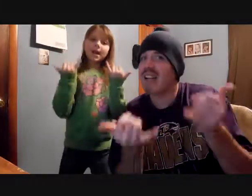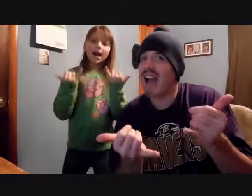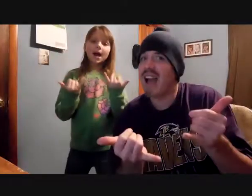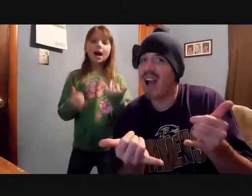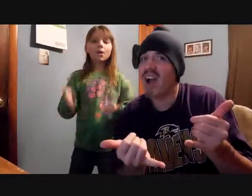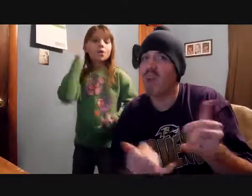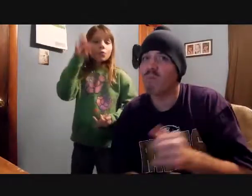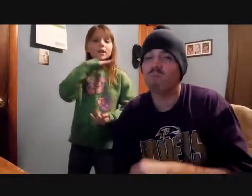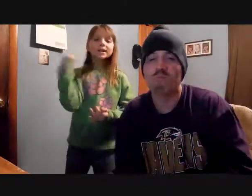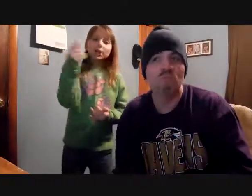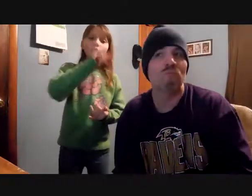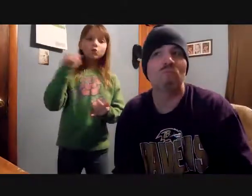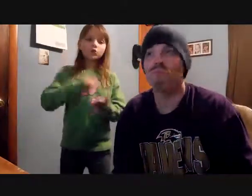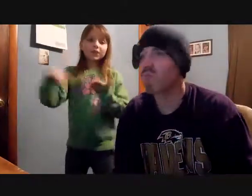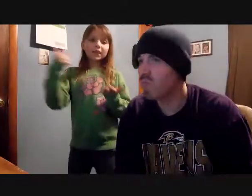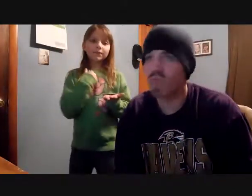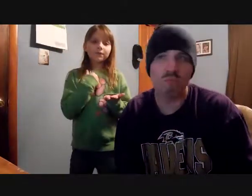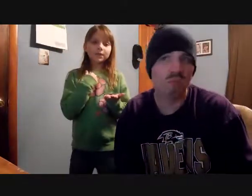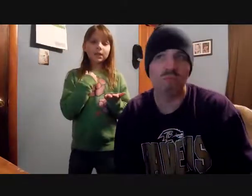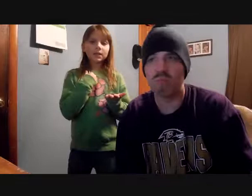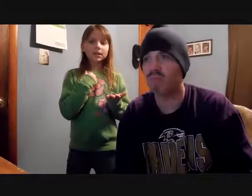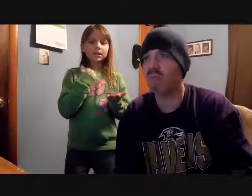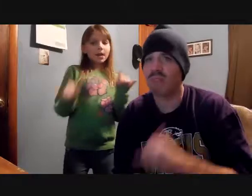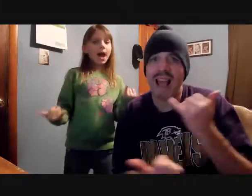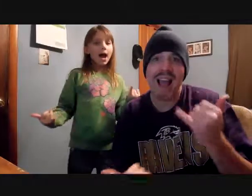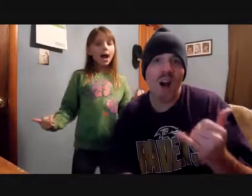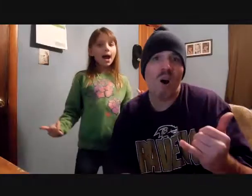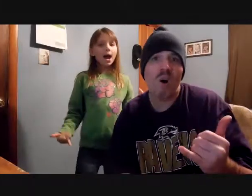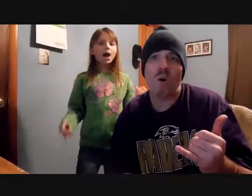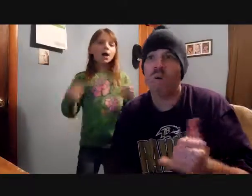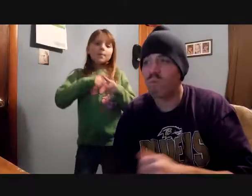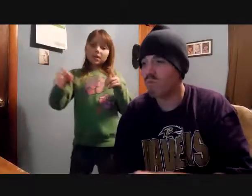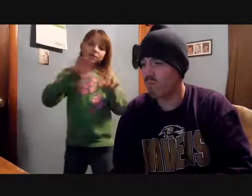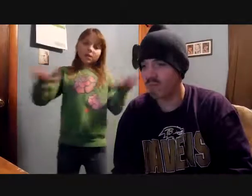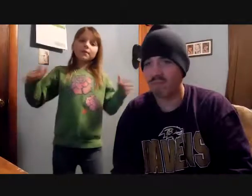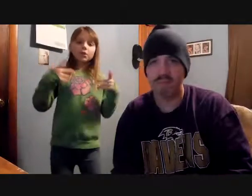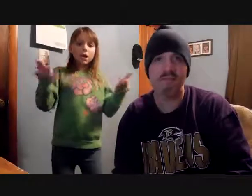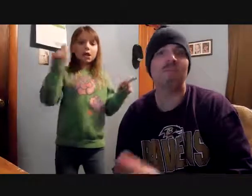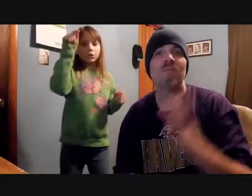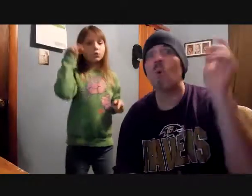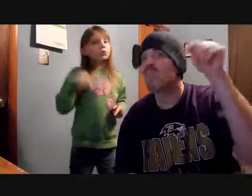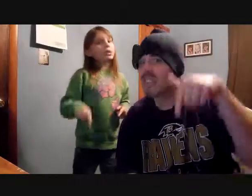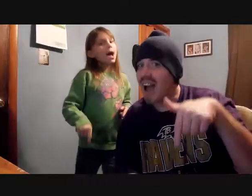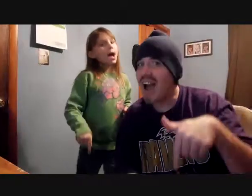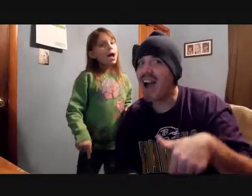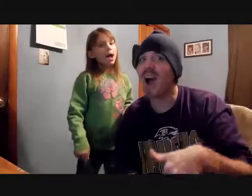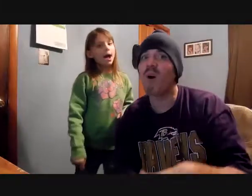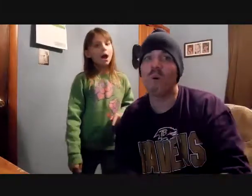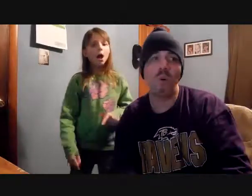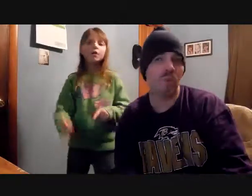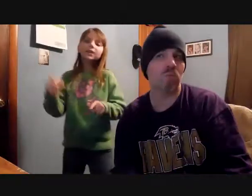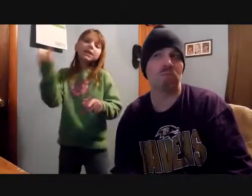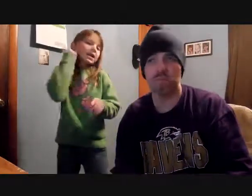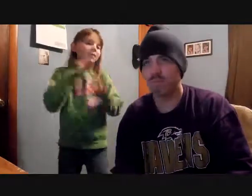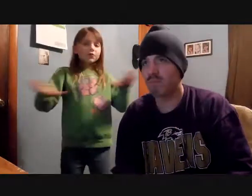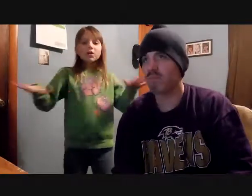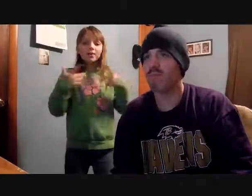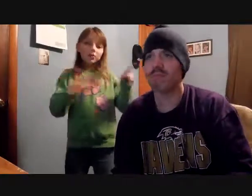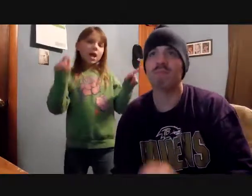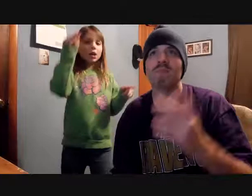Now I wanna give you forgive me Now, yeah I gotta let you down I gotta